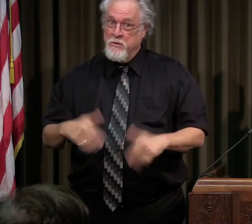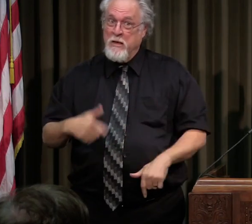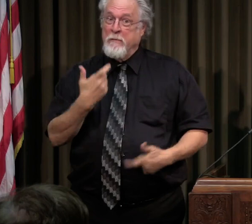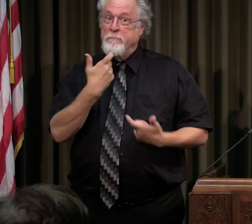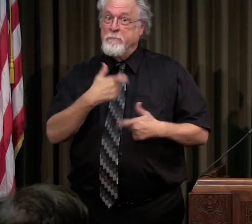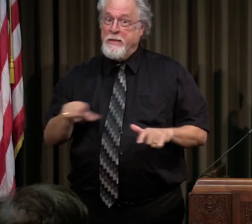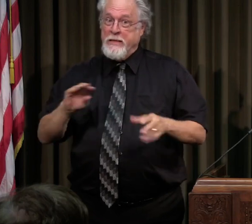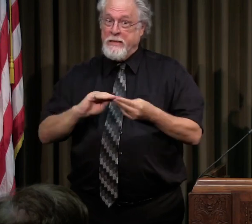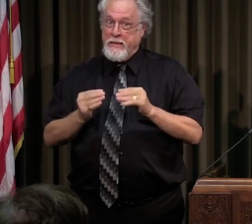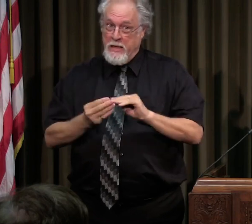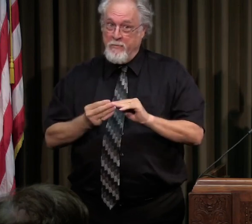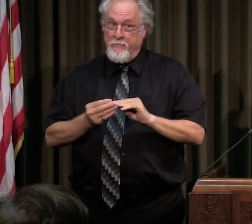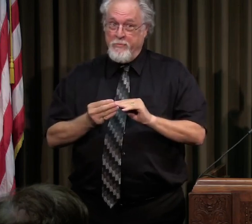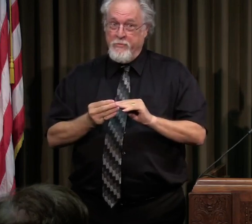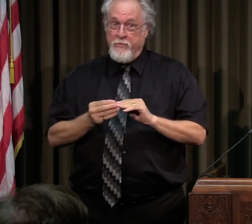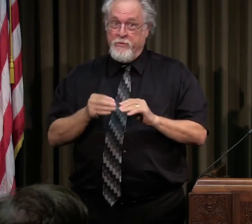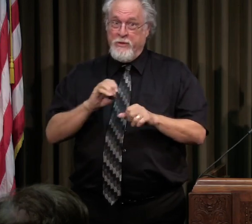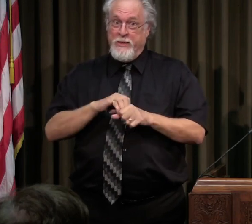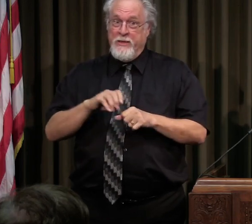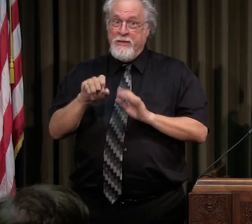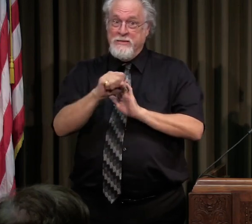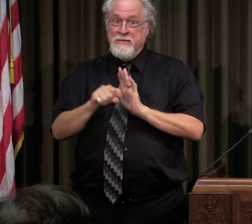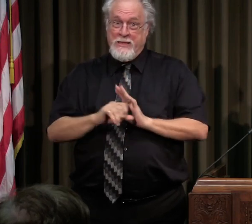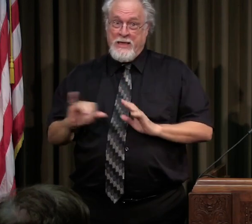a state like Louisiana.